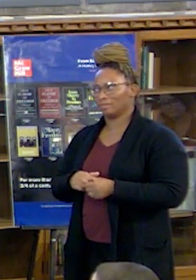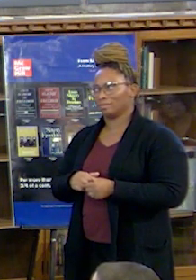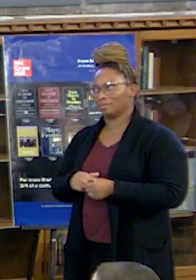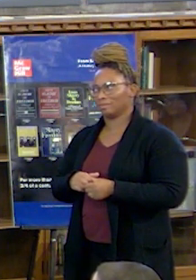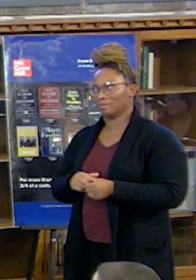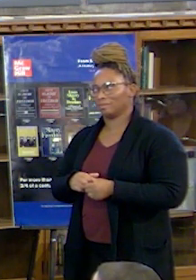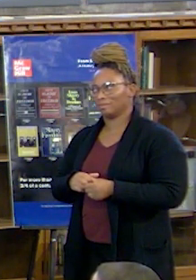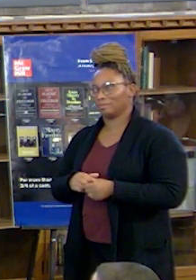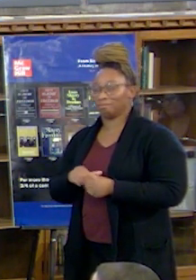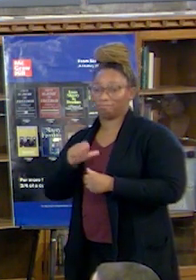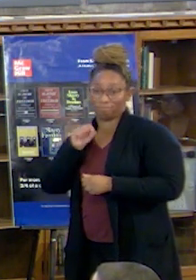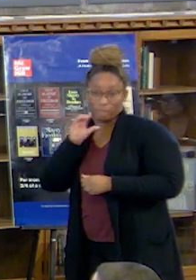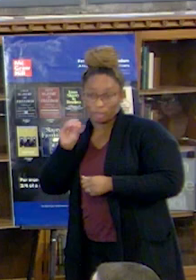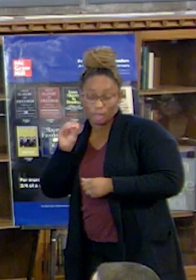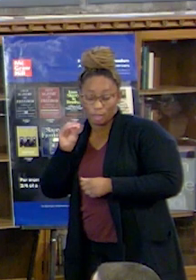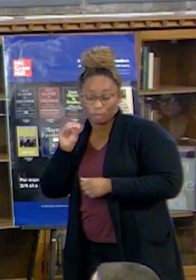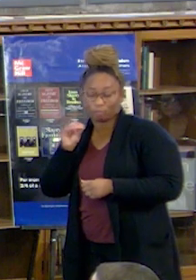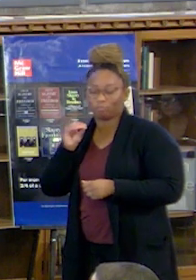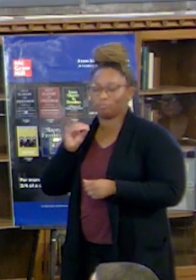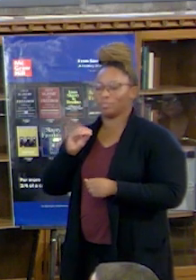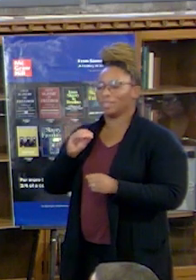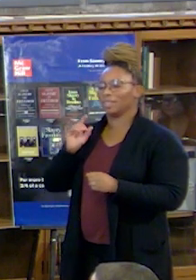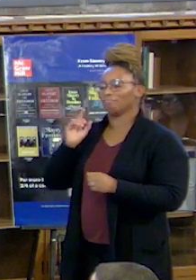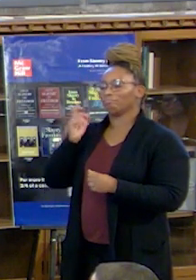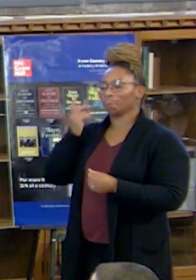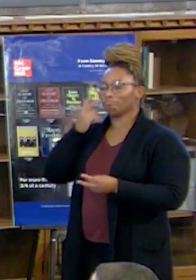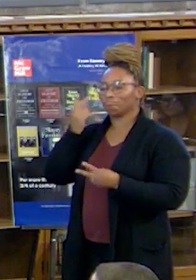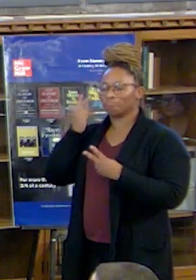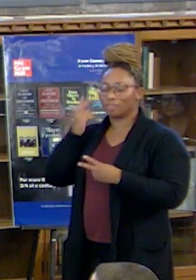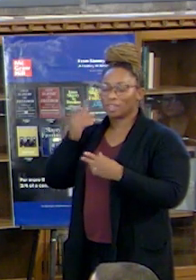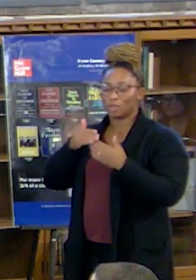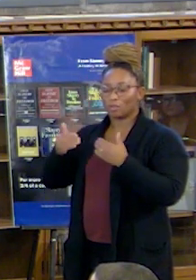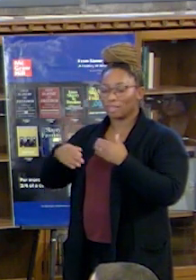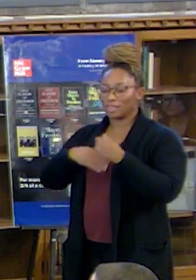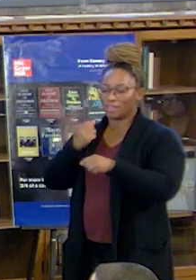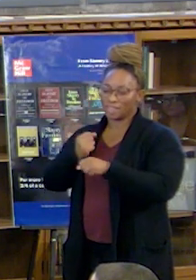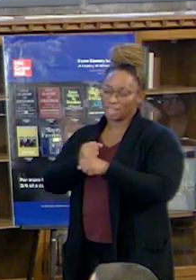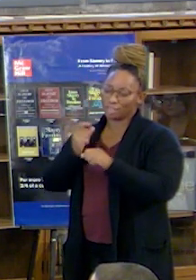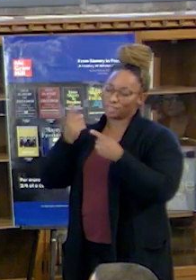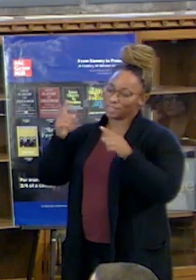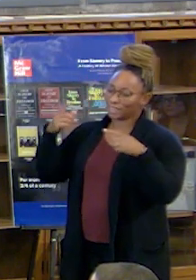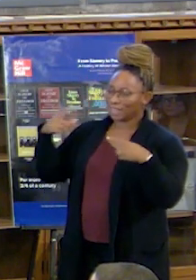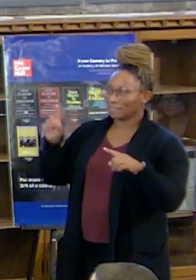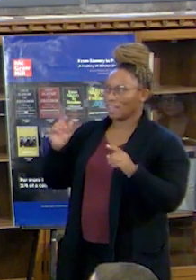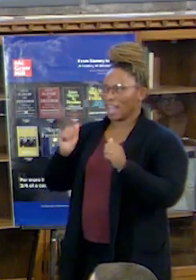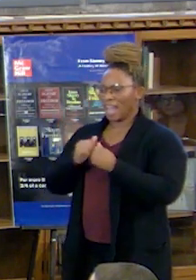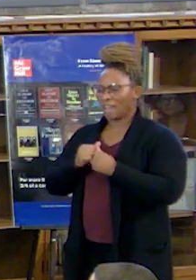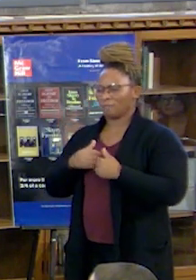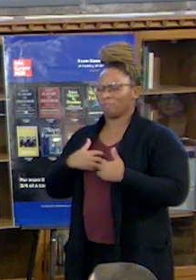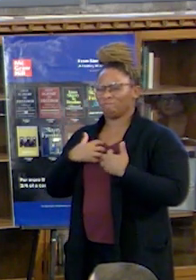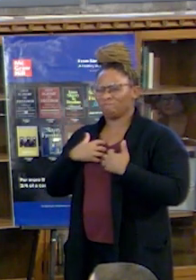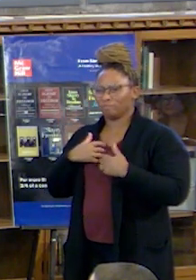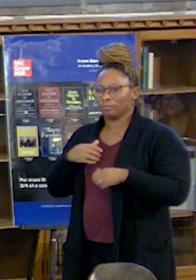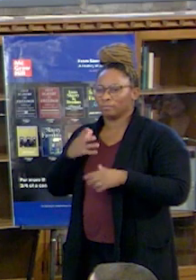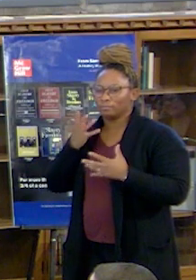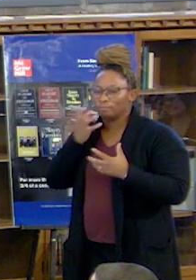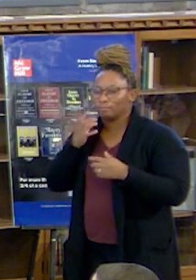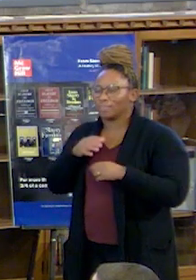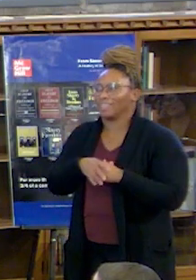me so he recalled in a later recollection has been the remainder of the Year successfully and with malice of